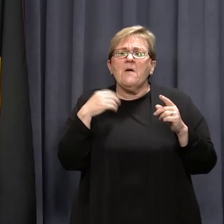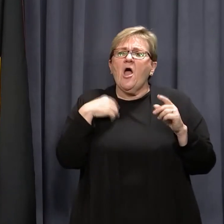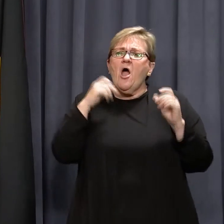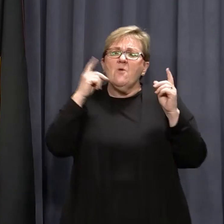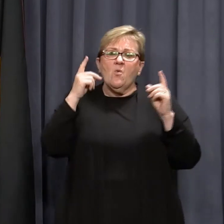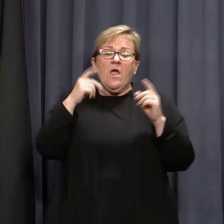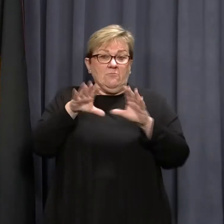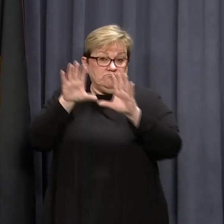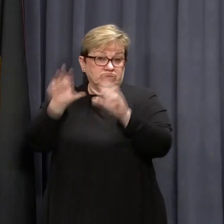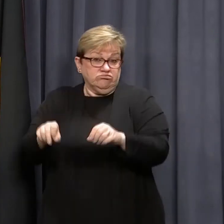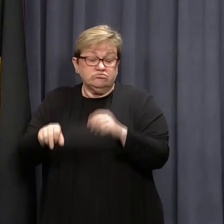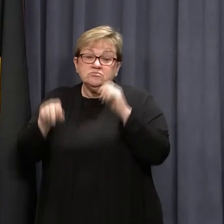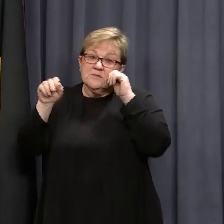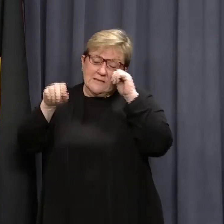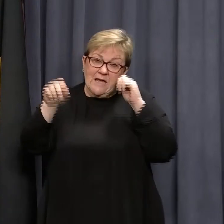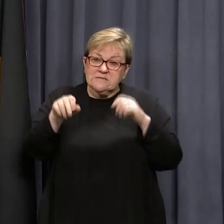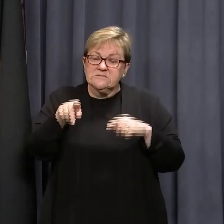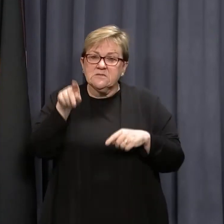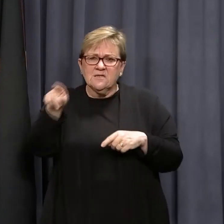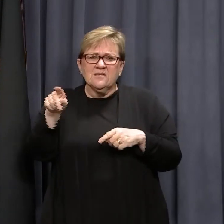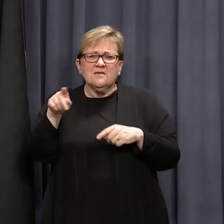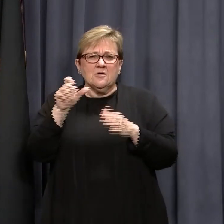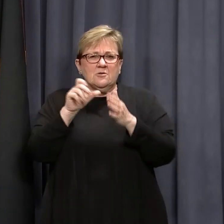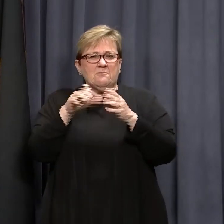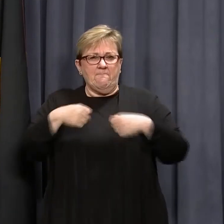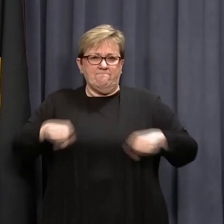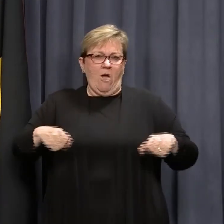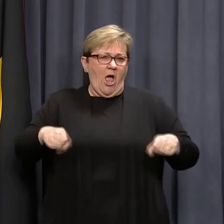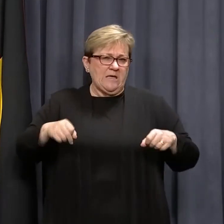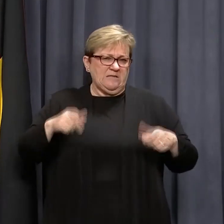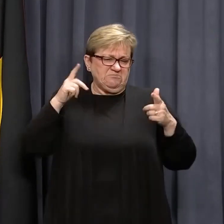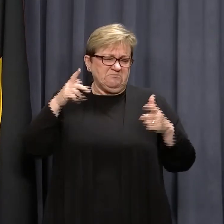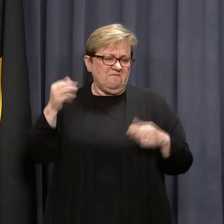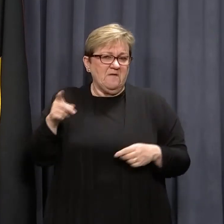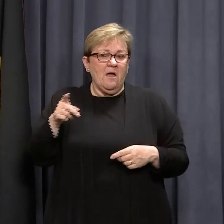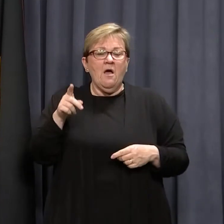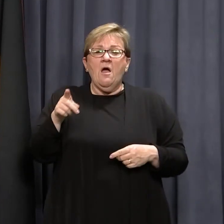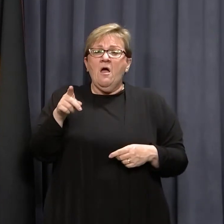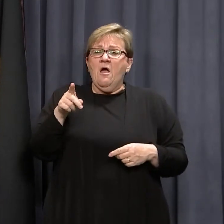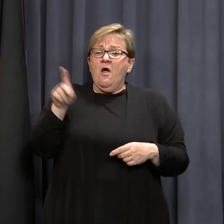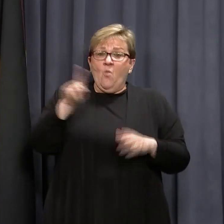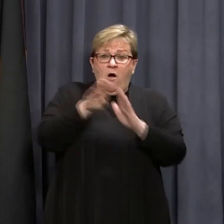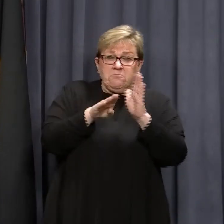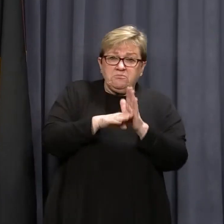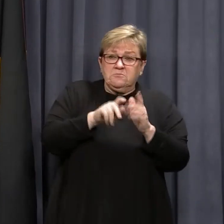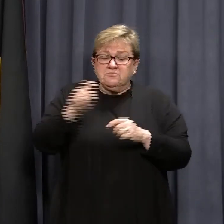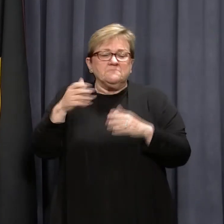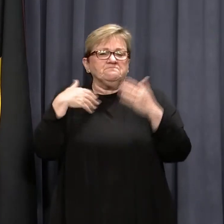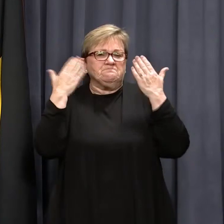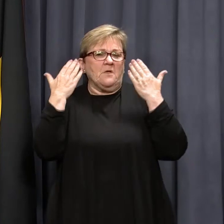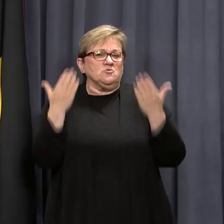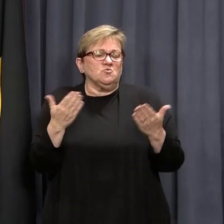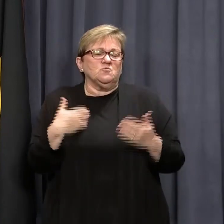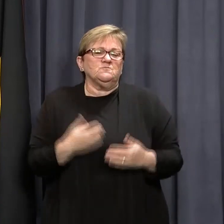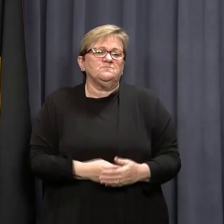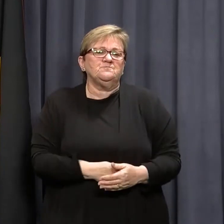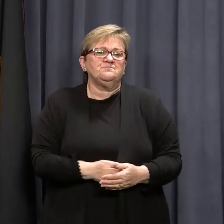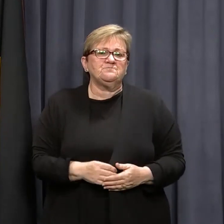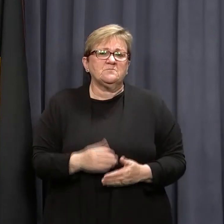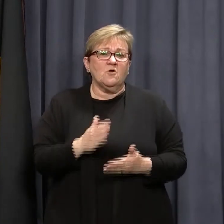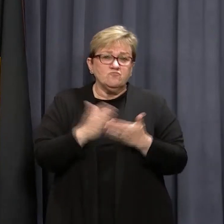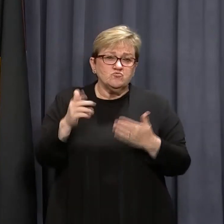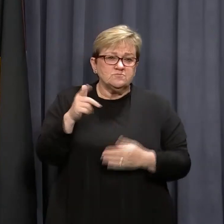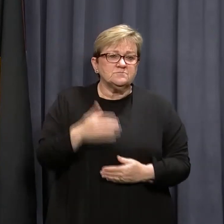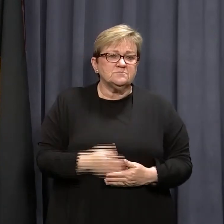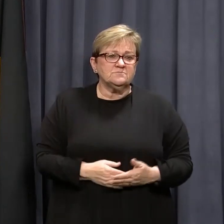was apprehended, that he's a Commentero bikie, but I don't have any particulars with me as to whether he's charged with an actual shooting